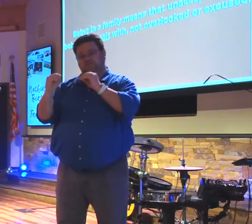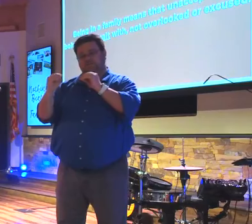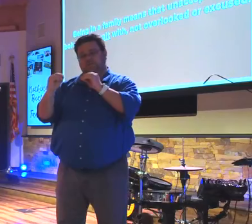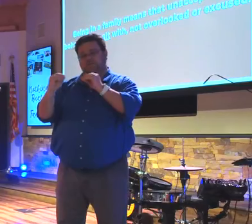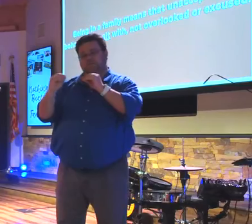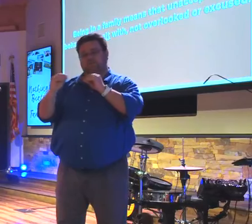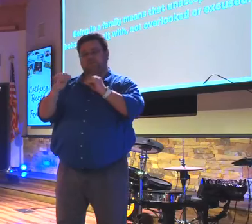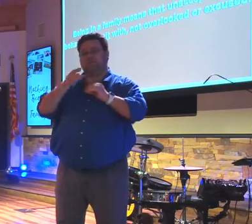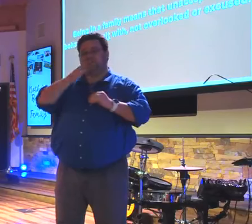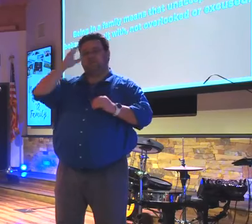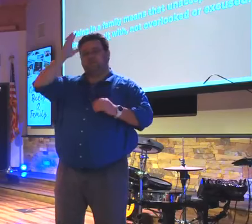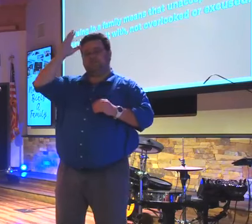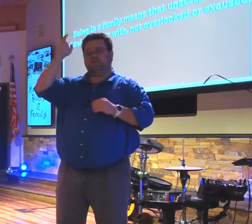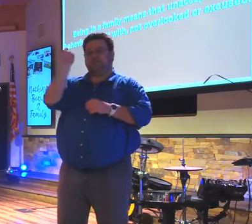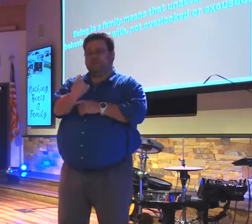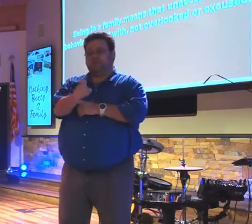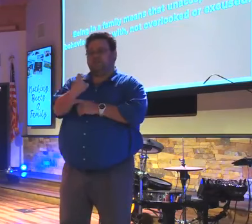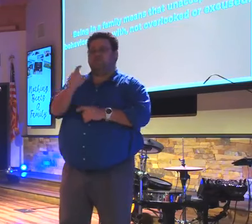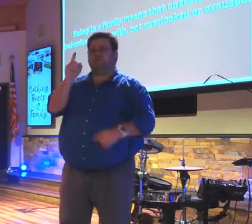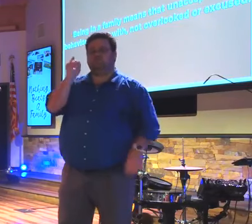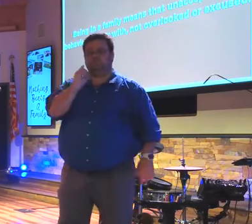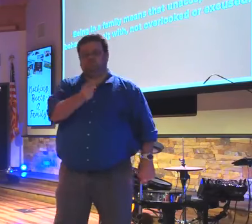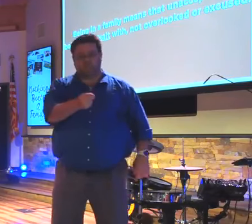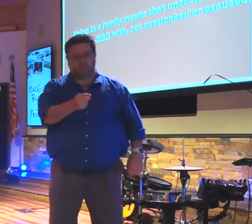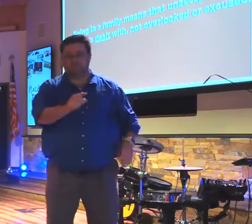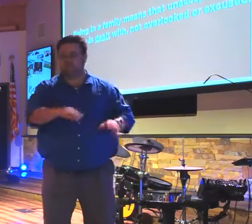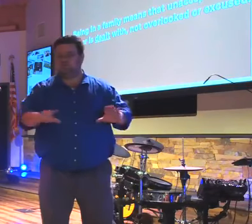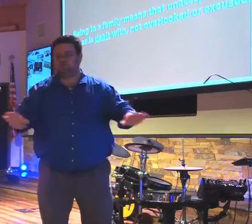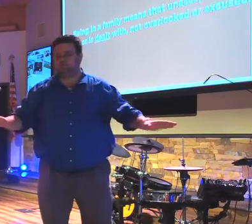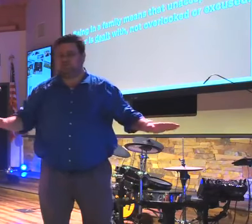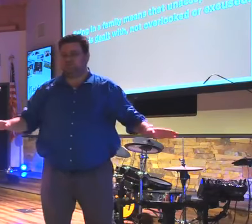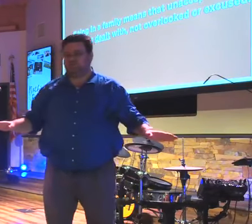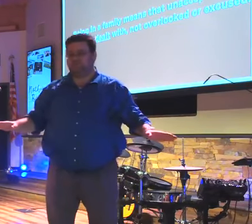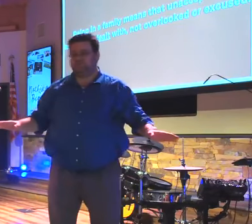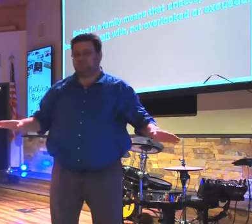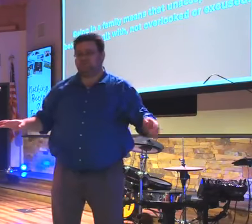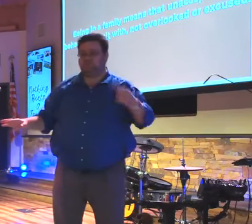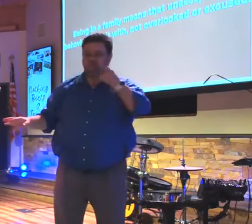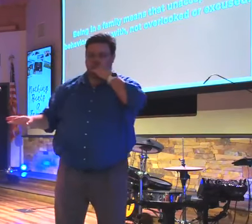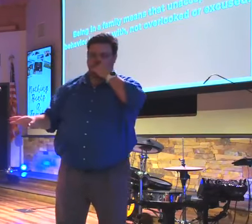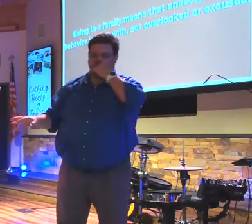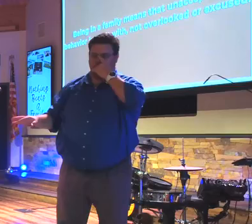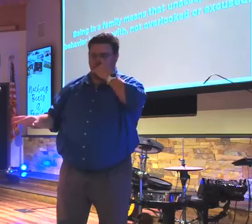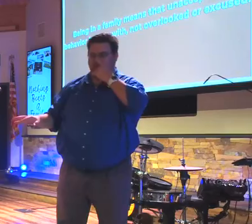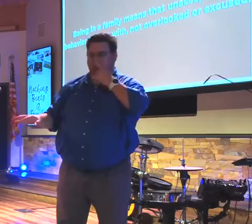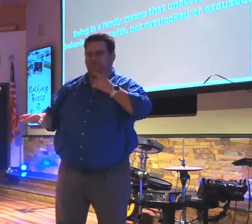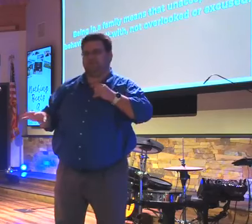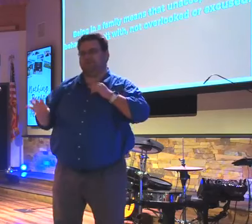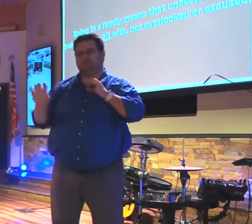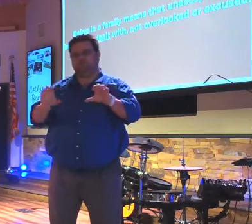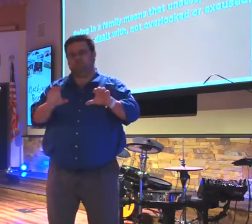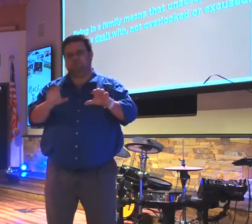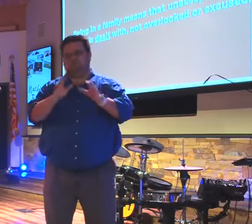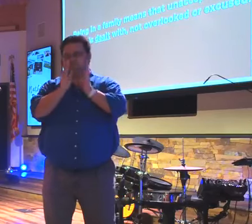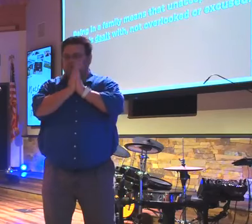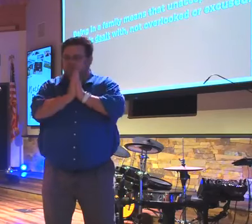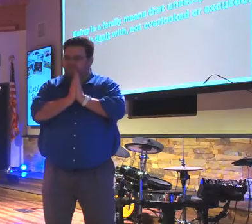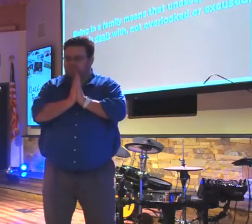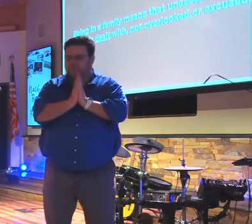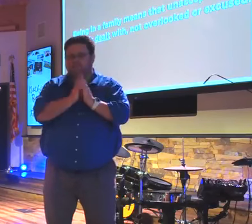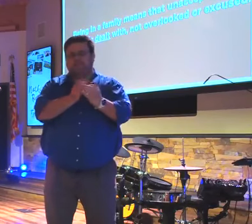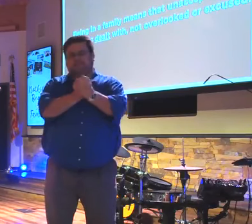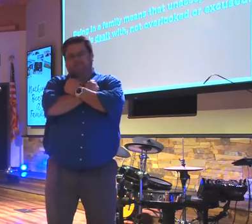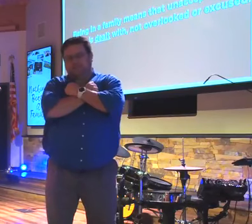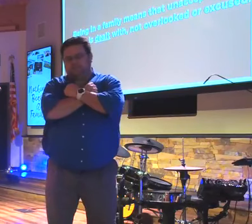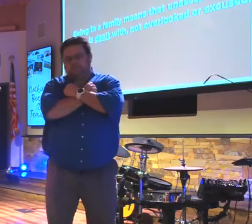bring correction to their kids. Now, it needs to be done prayerfully,